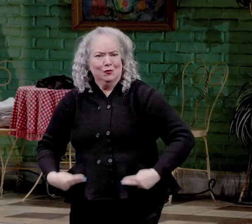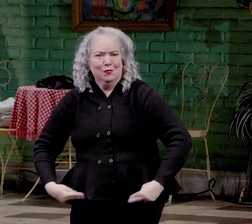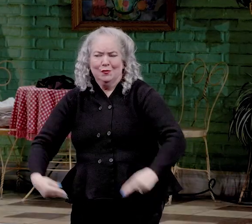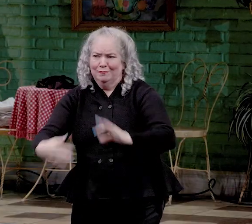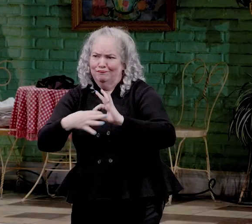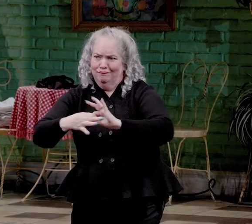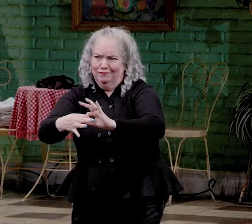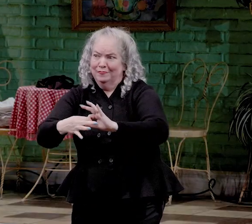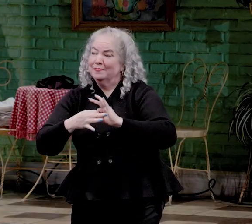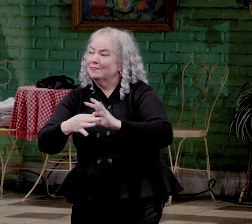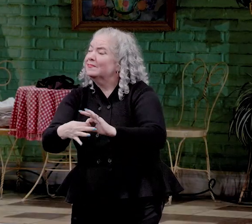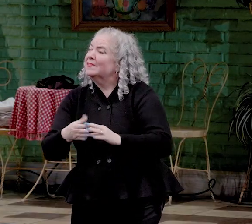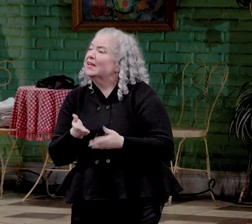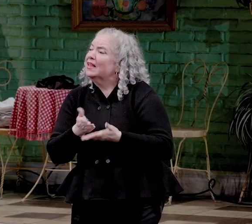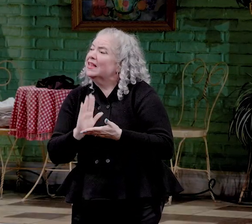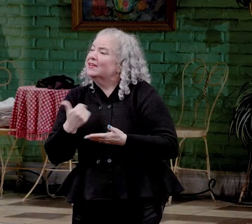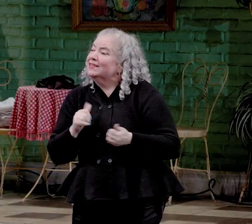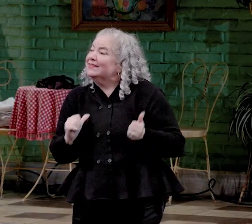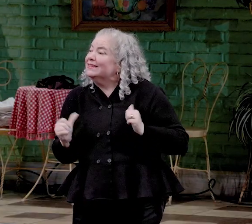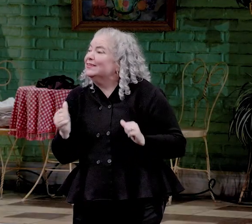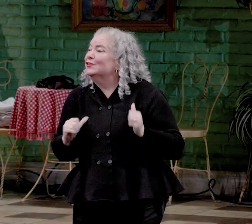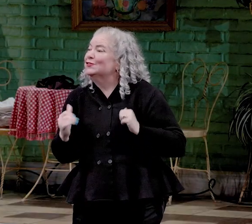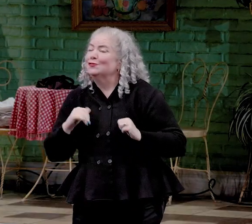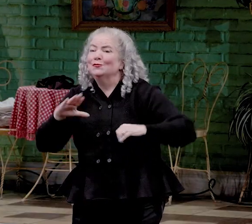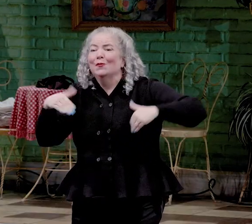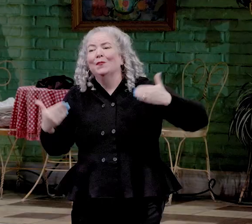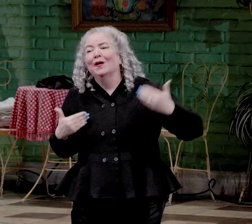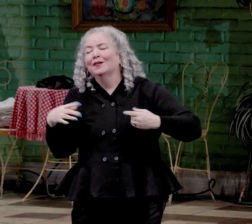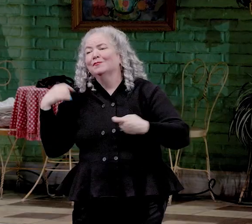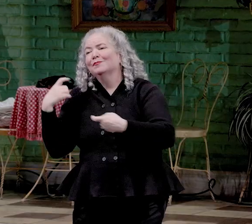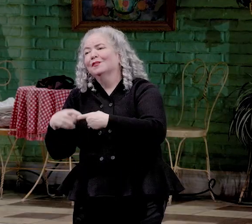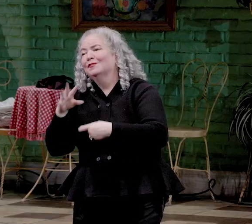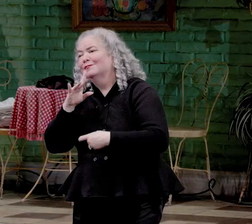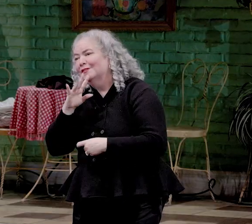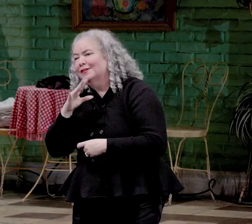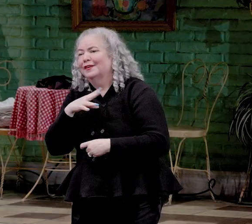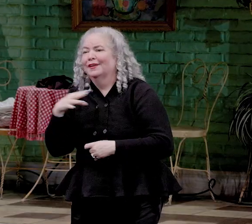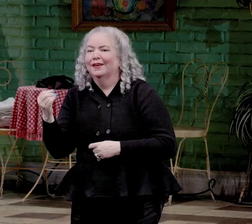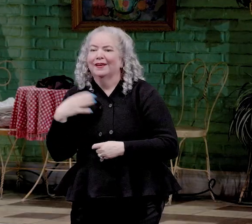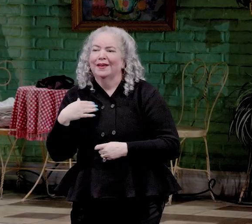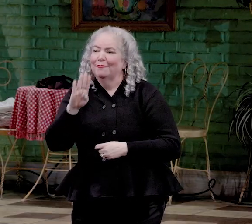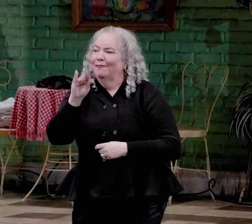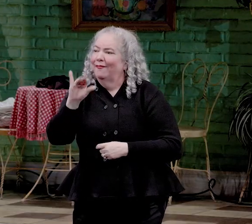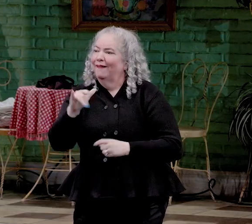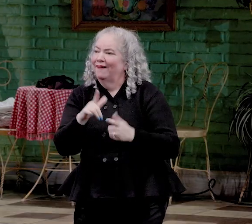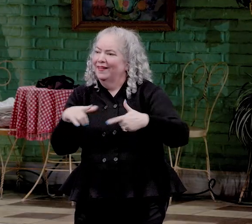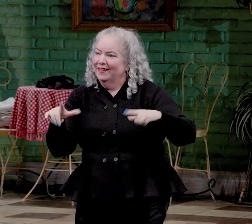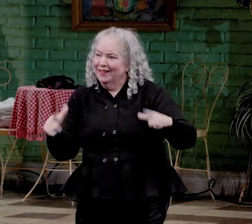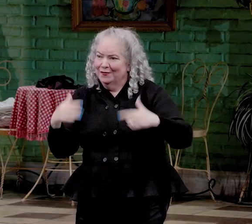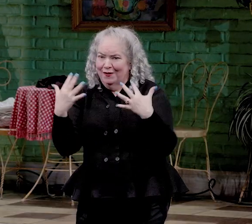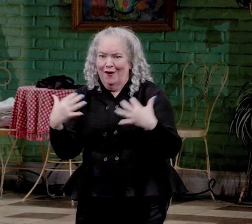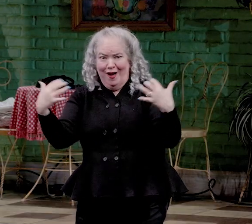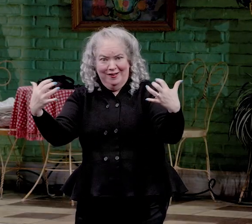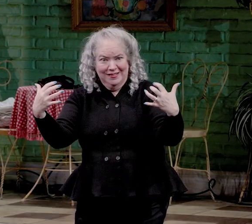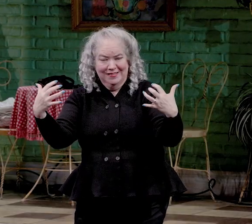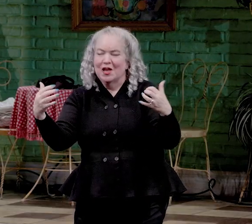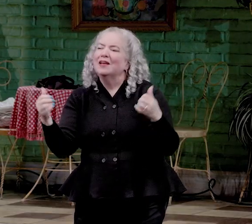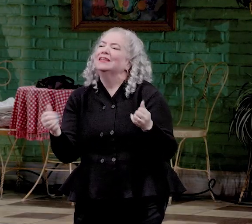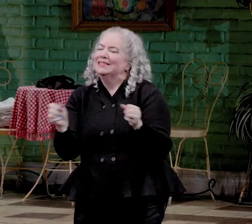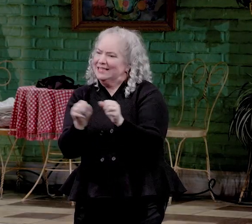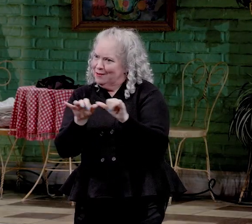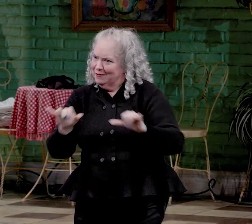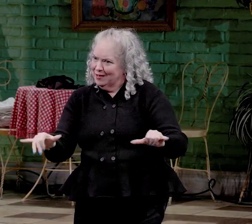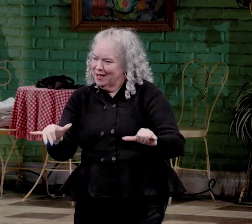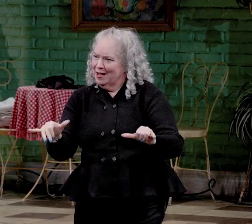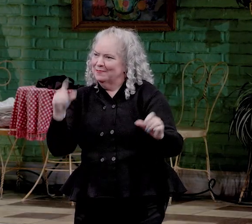humanity. It allows our theater to welcome Spanish-speaking and bilingual audiences while